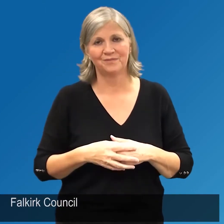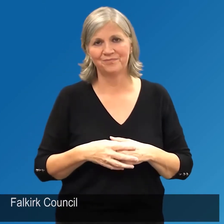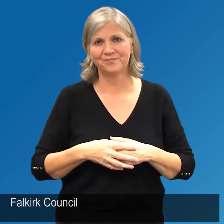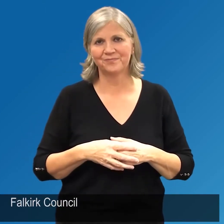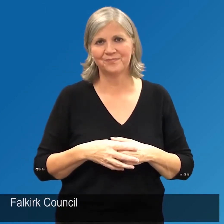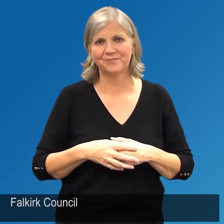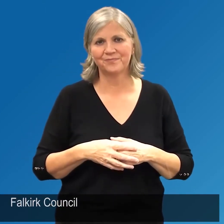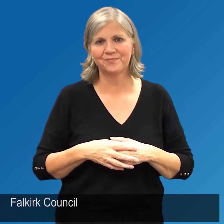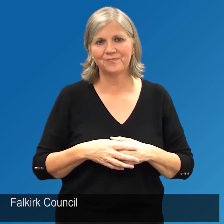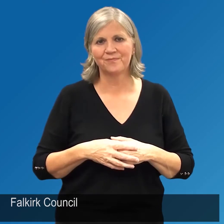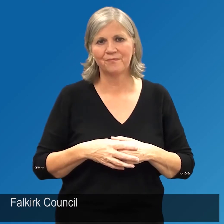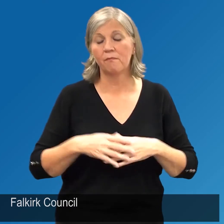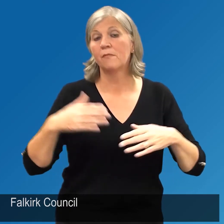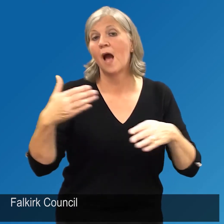Falkirk Council.